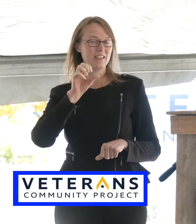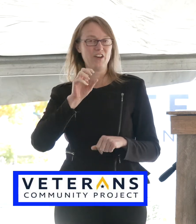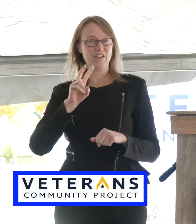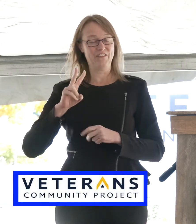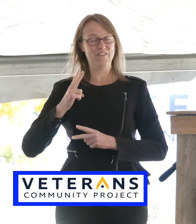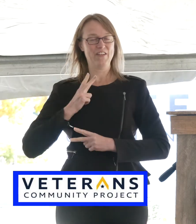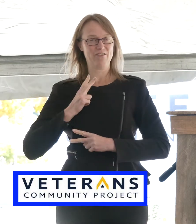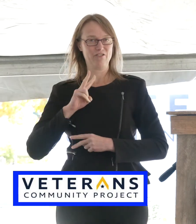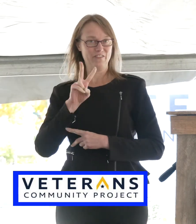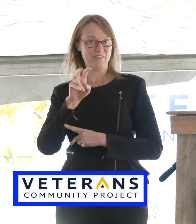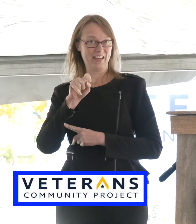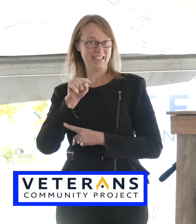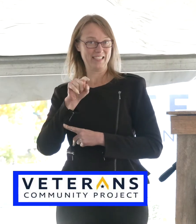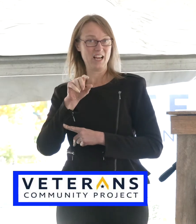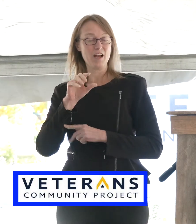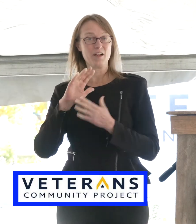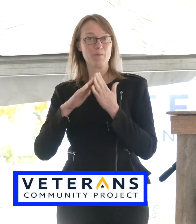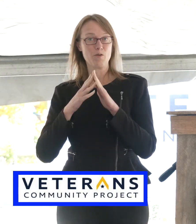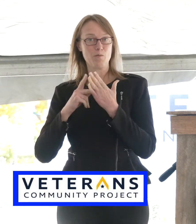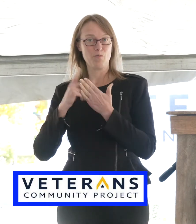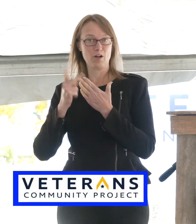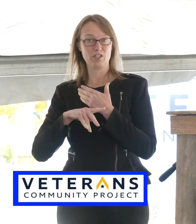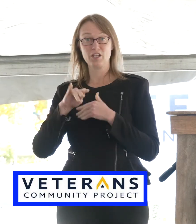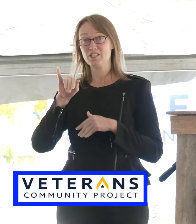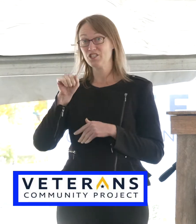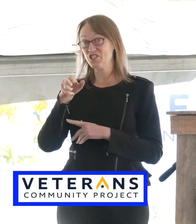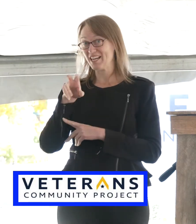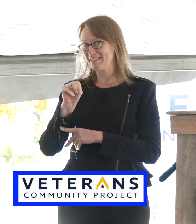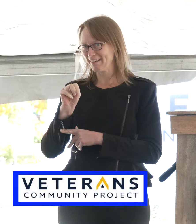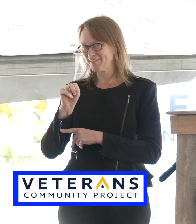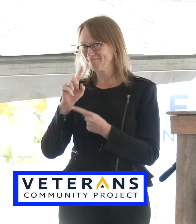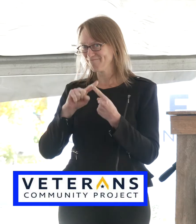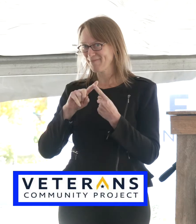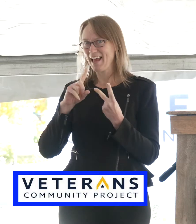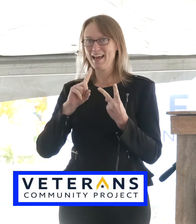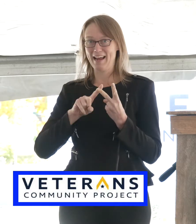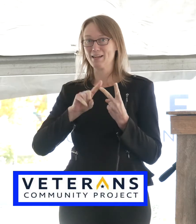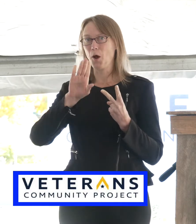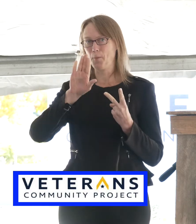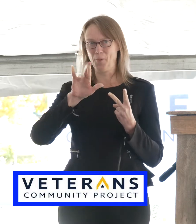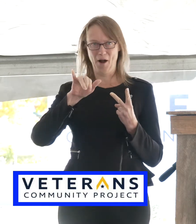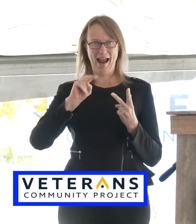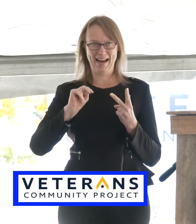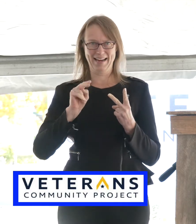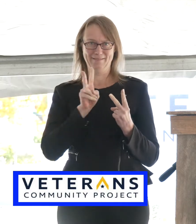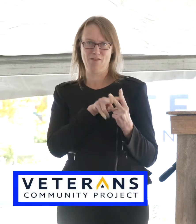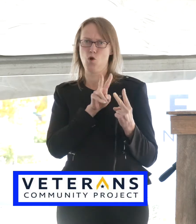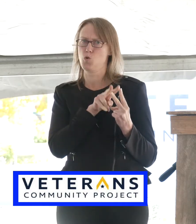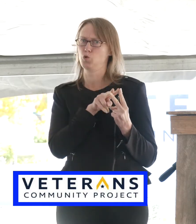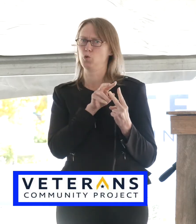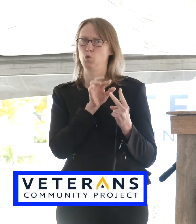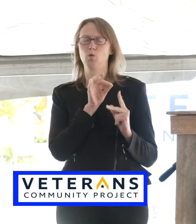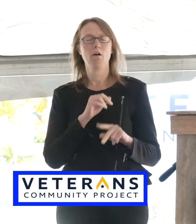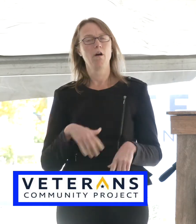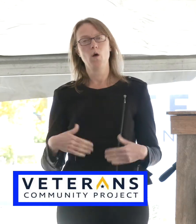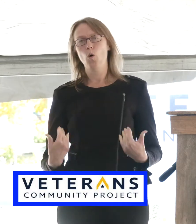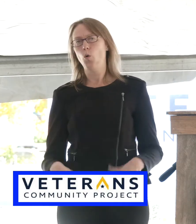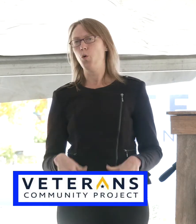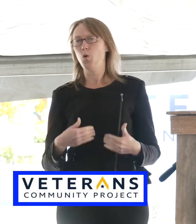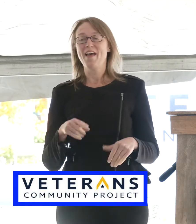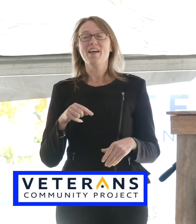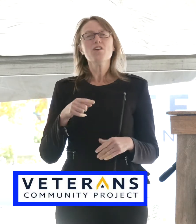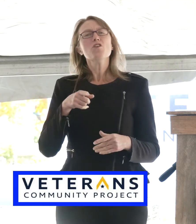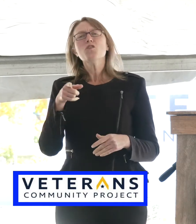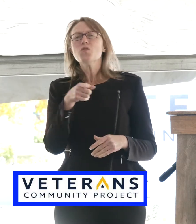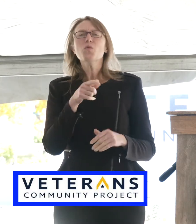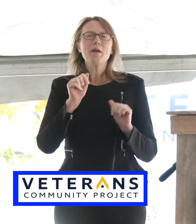Kander. Jason Kander and Brian, this would not, literally, you can say it wouldn't have happened without me or without this would not have